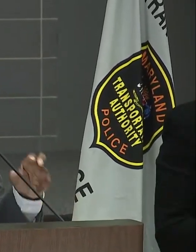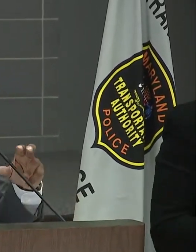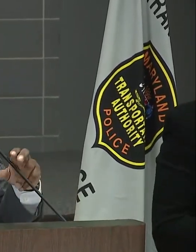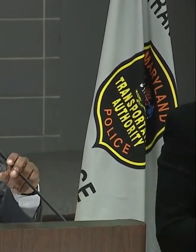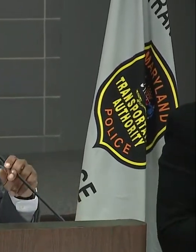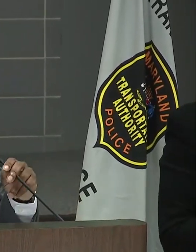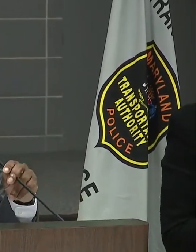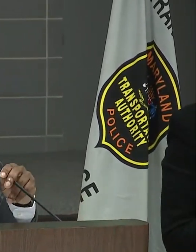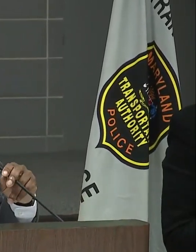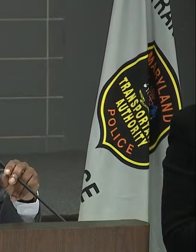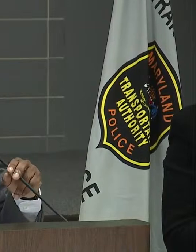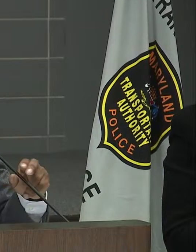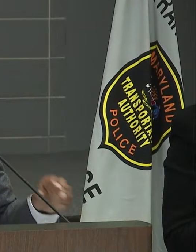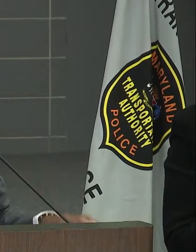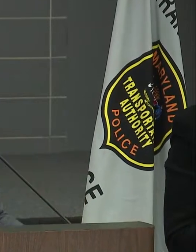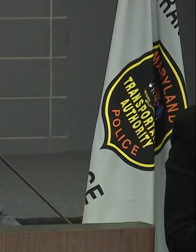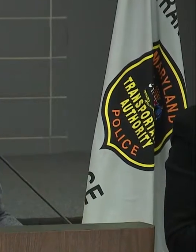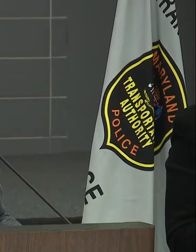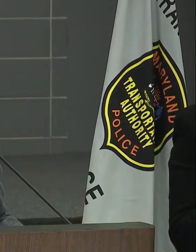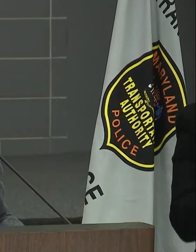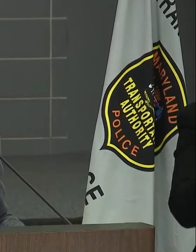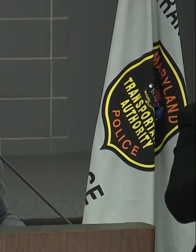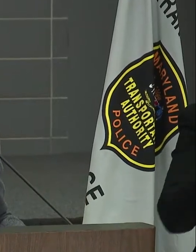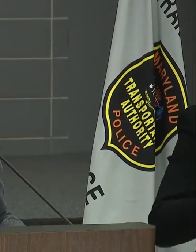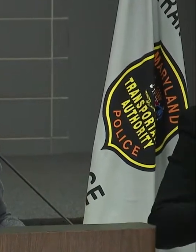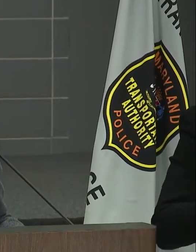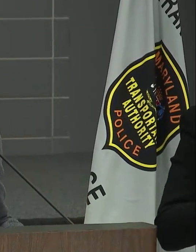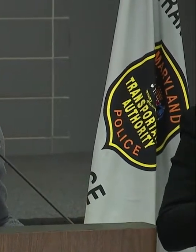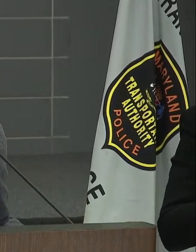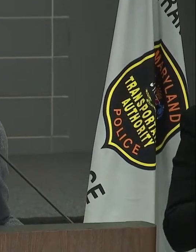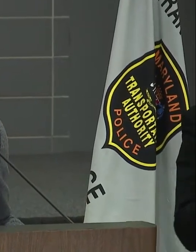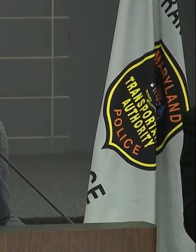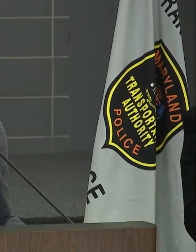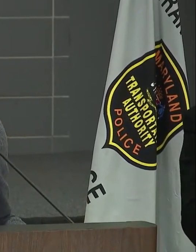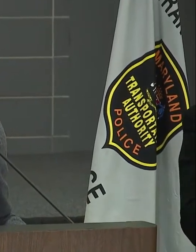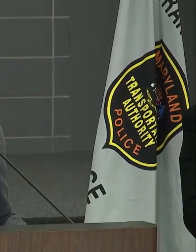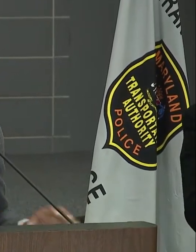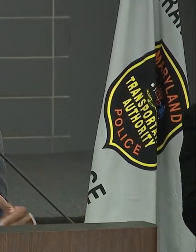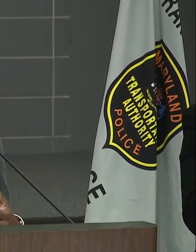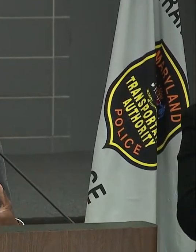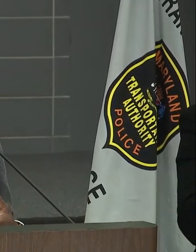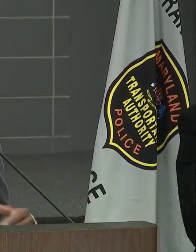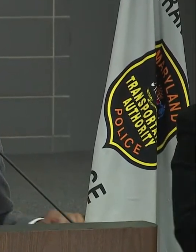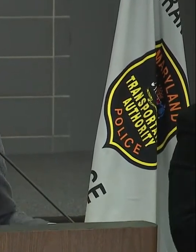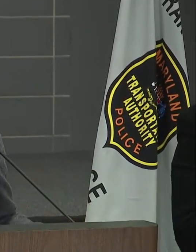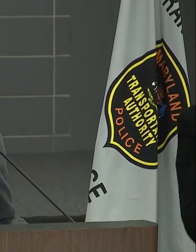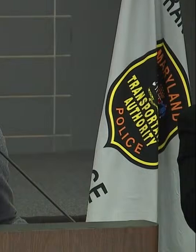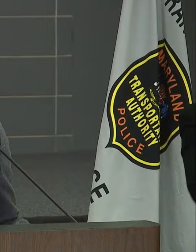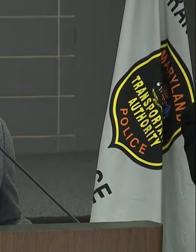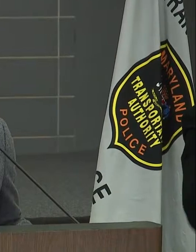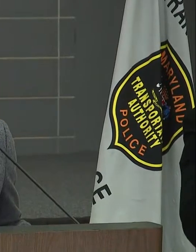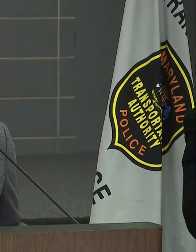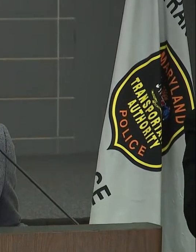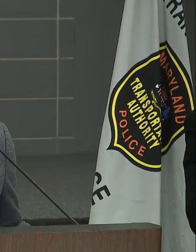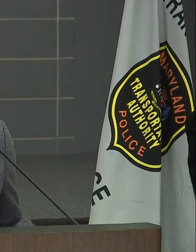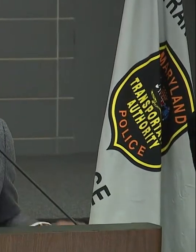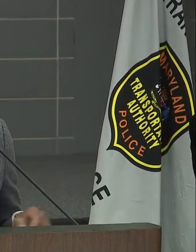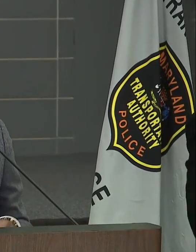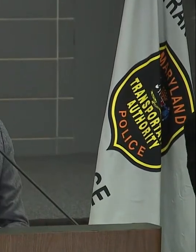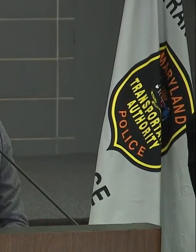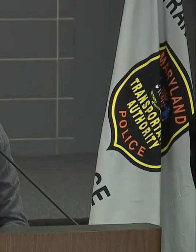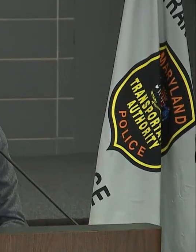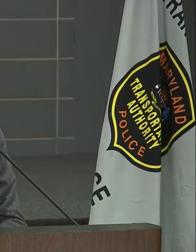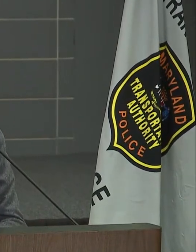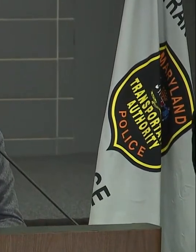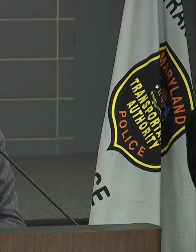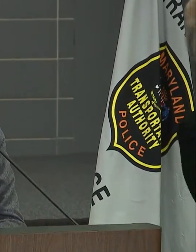The collapse of the Key Bridge shocked the world. While the short-term and long-term impacts of our